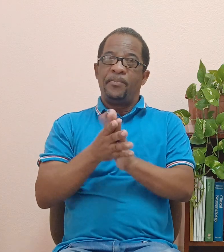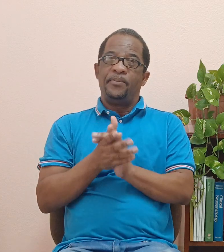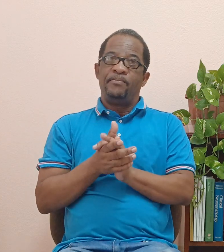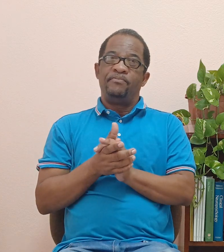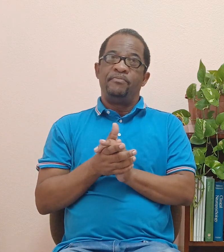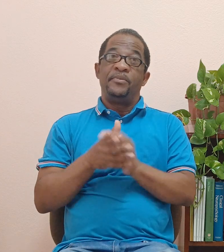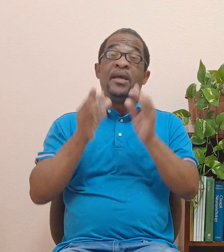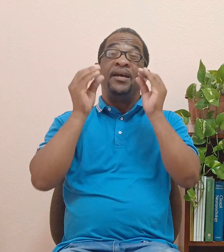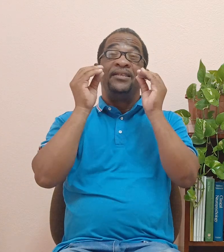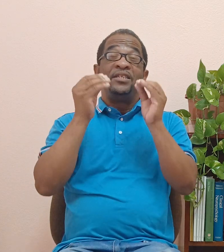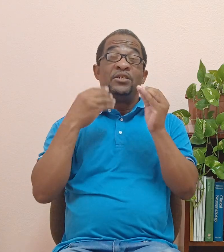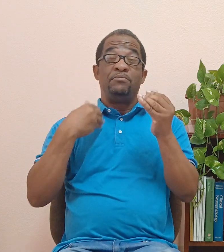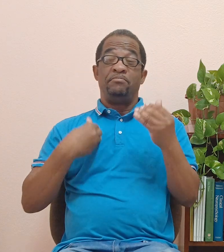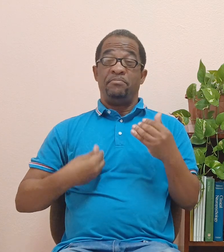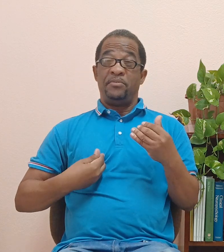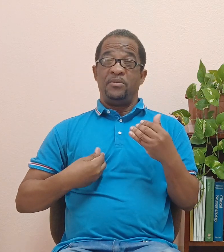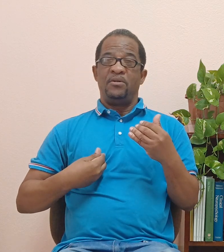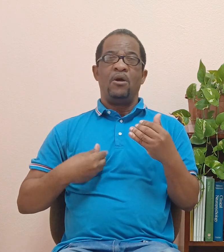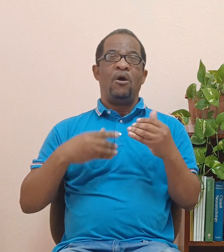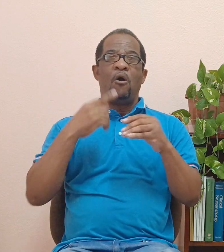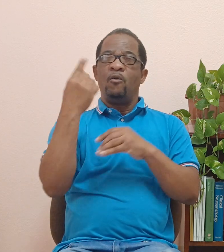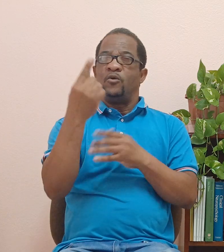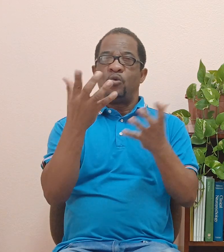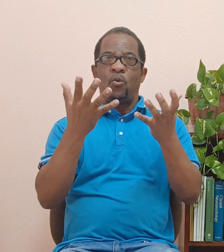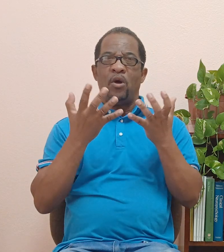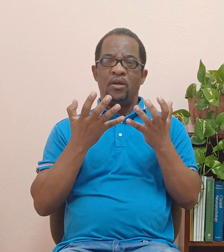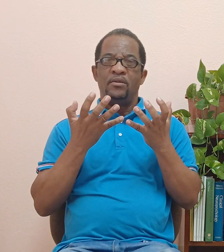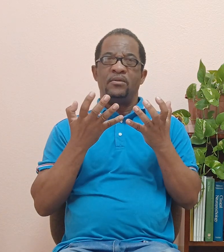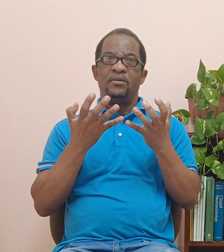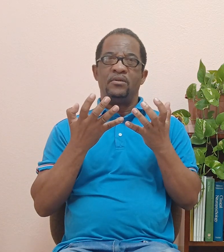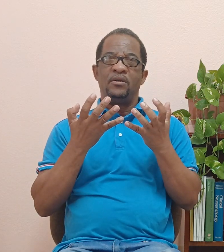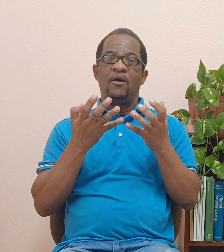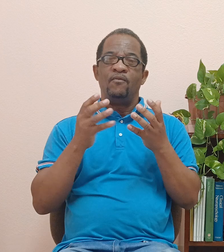Teach me to always want to be with and learn about you.